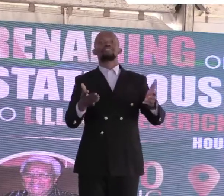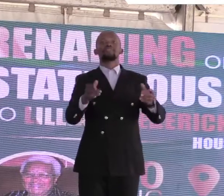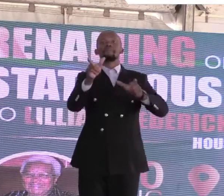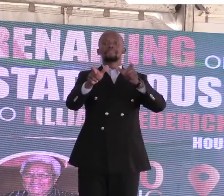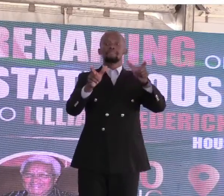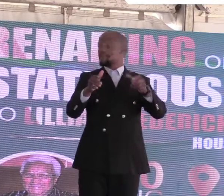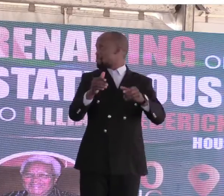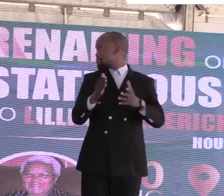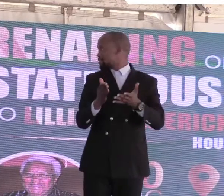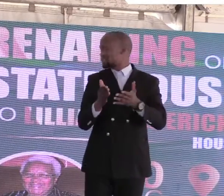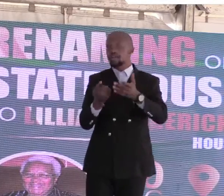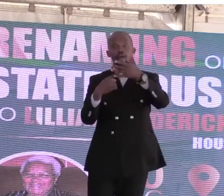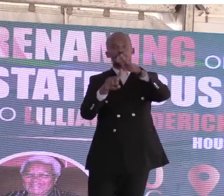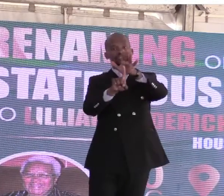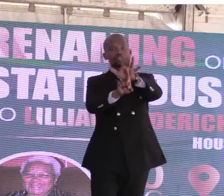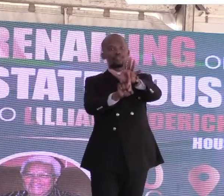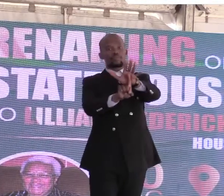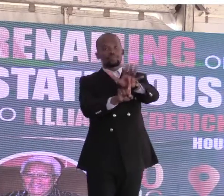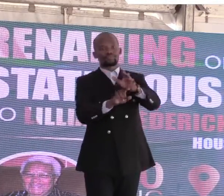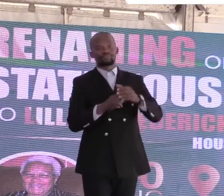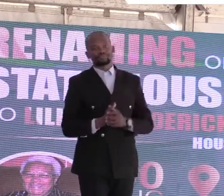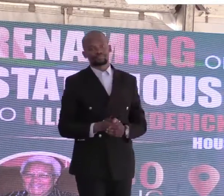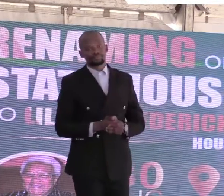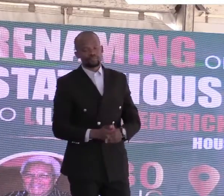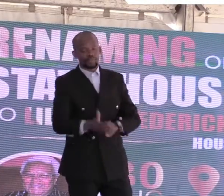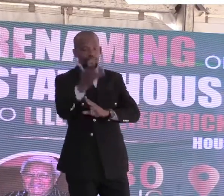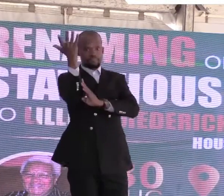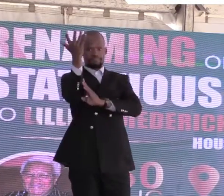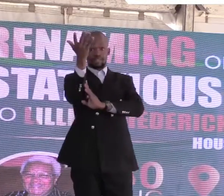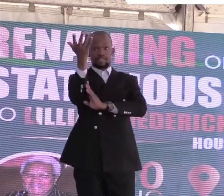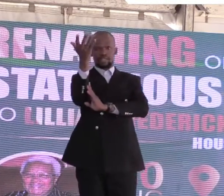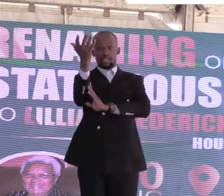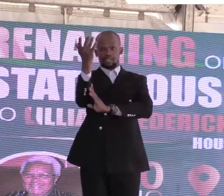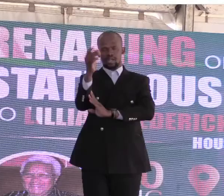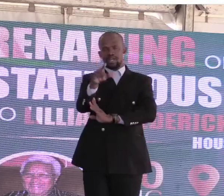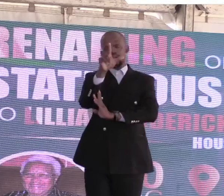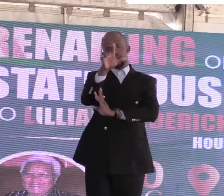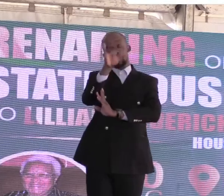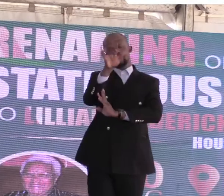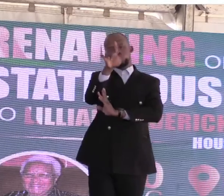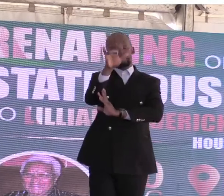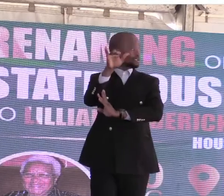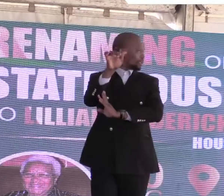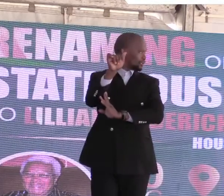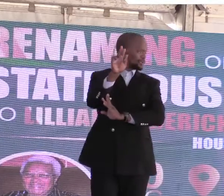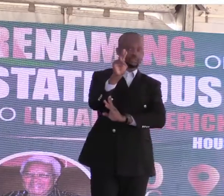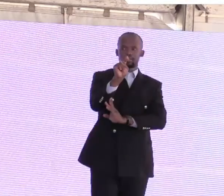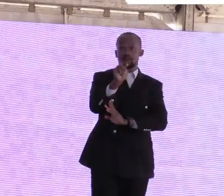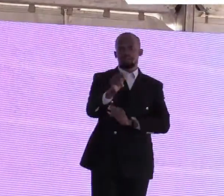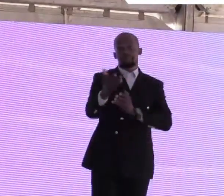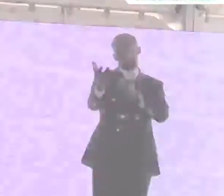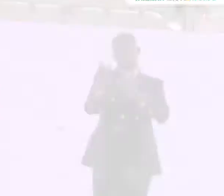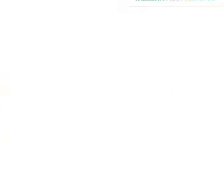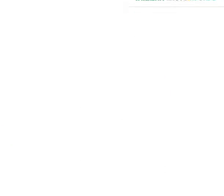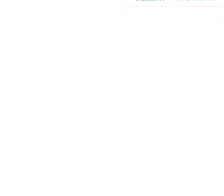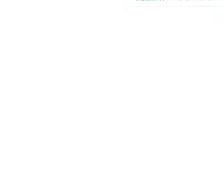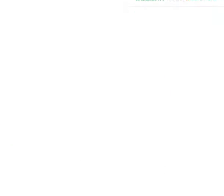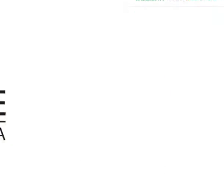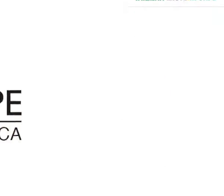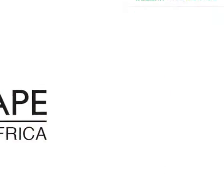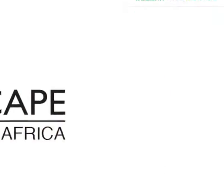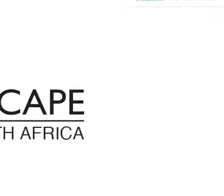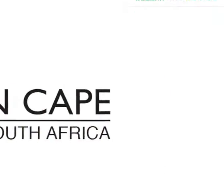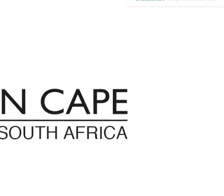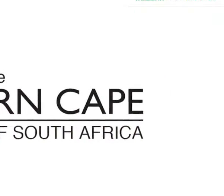take us through the audio-visual presentation on Mamu Diedericks? Thank you. Over to you.